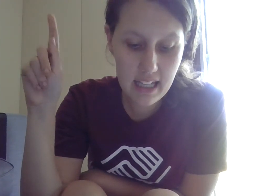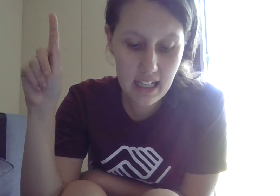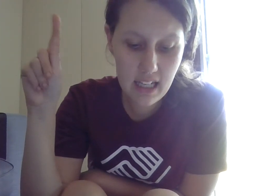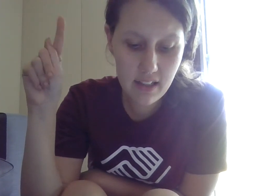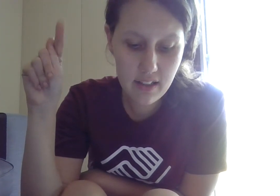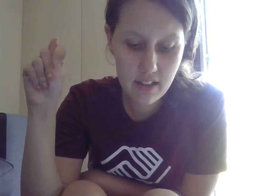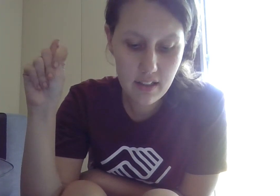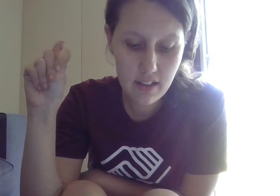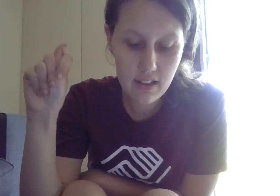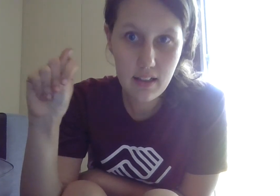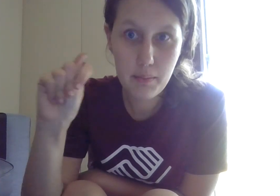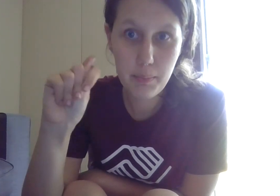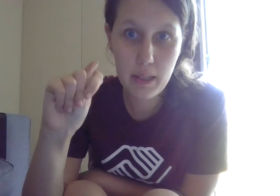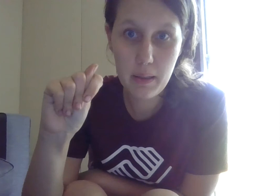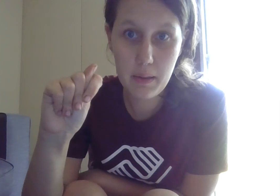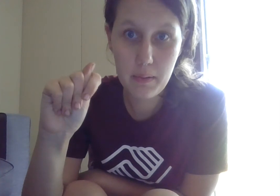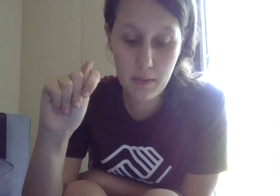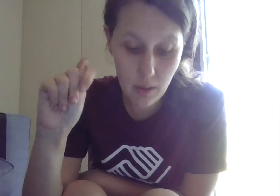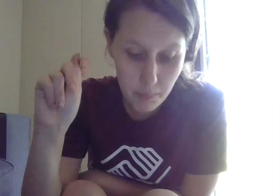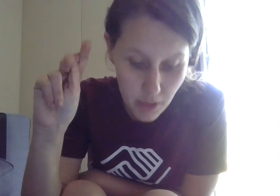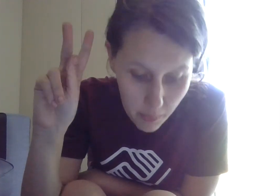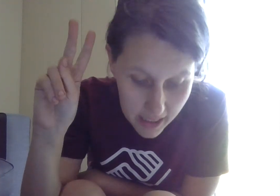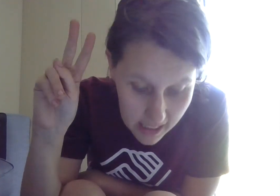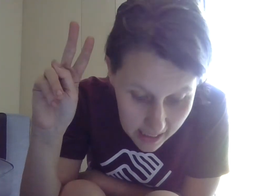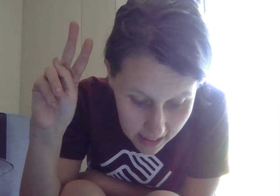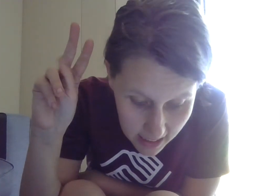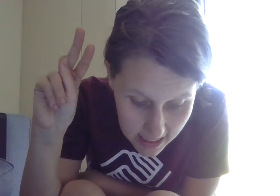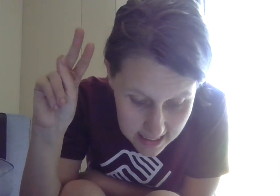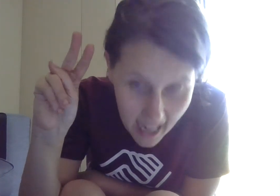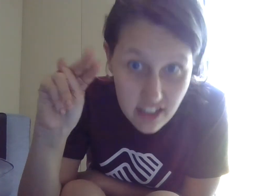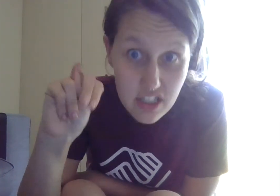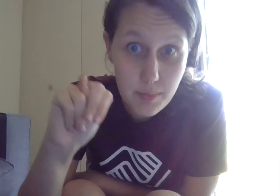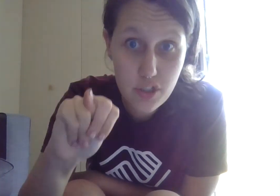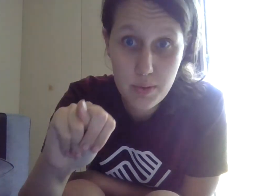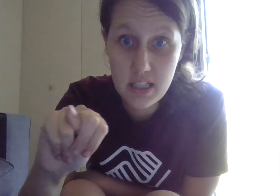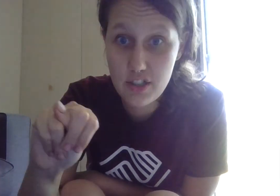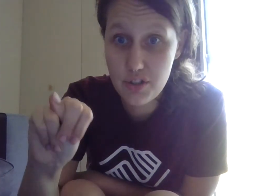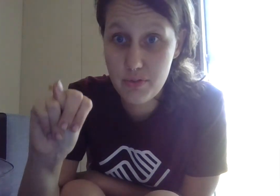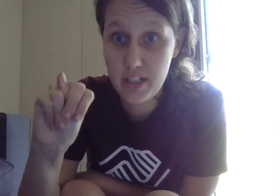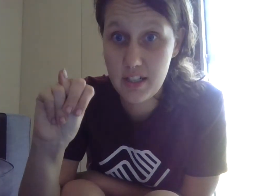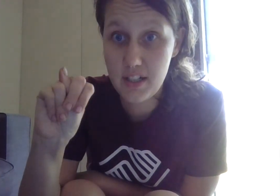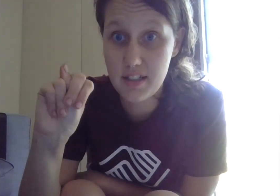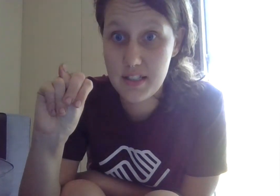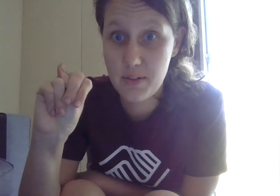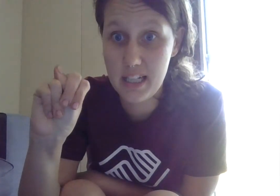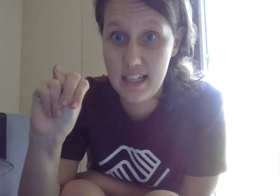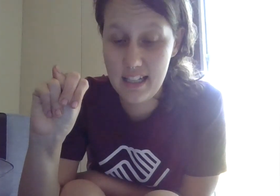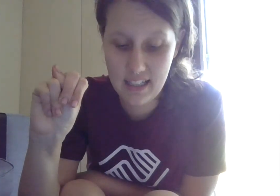N, put it, oh no, N is actually between the 2 fingers, so N,